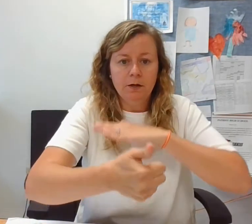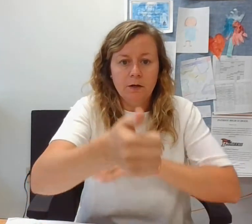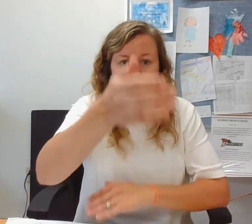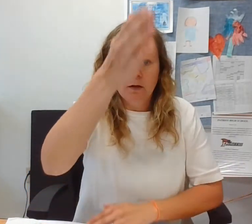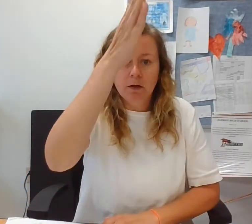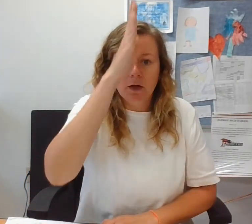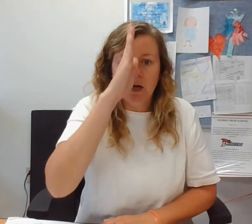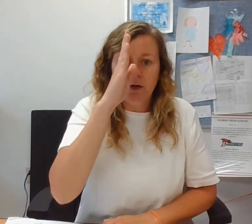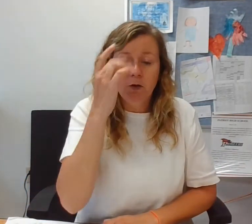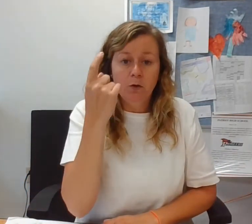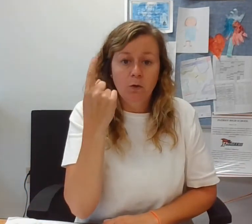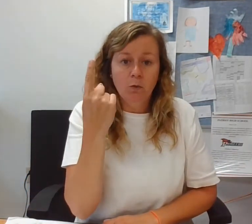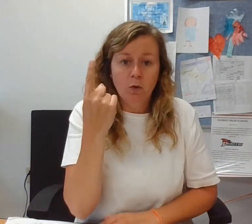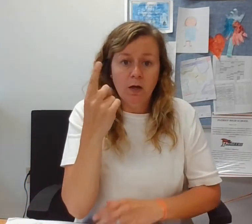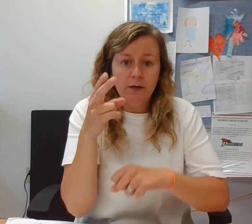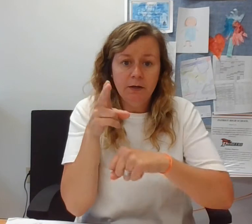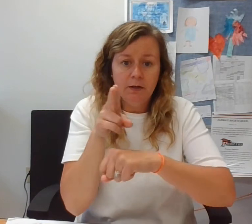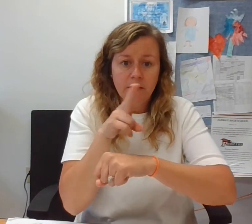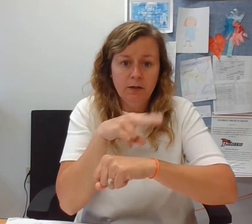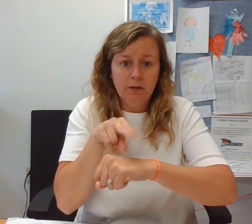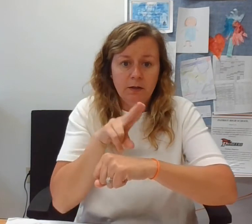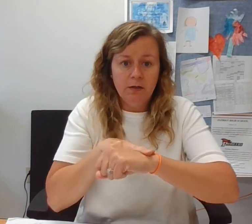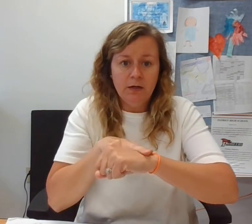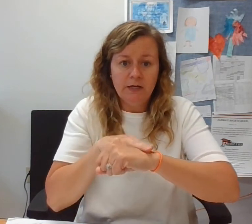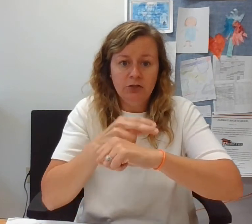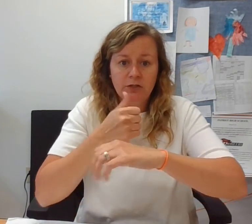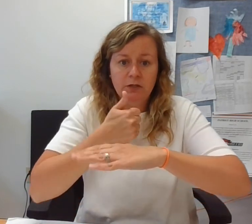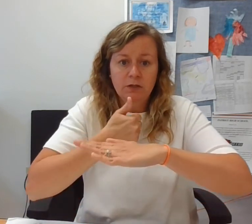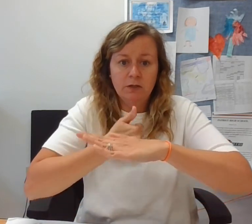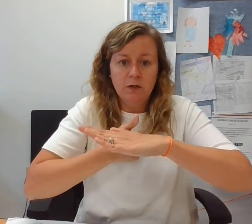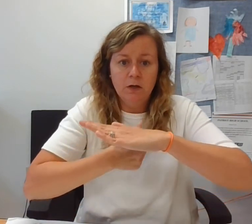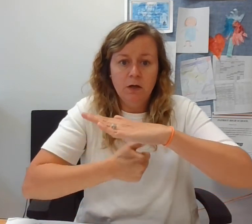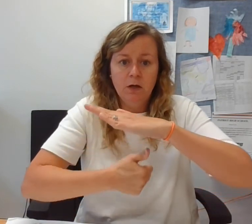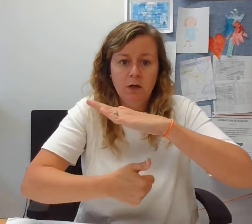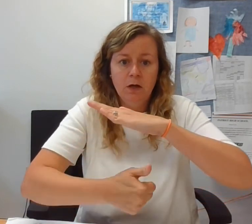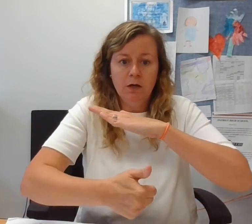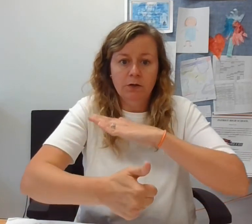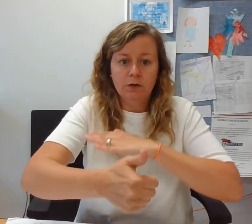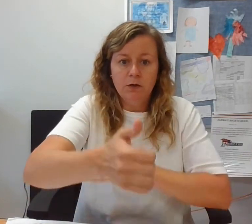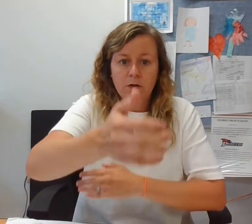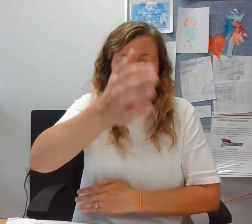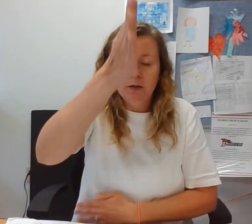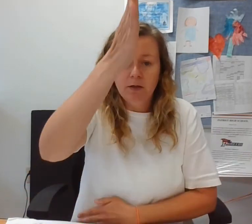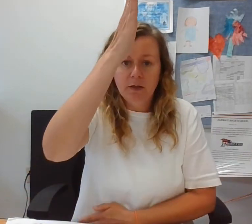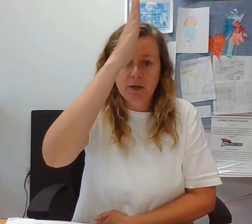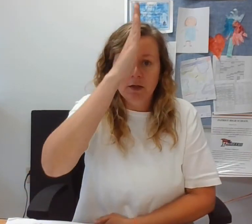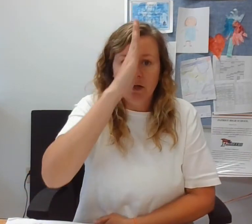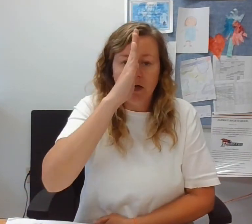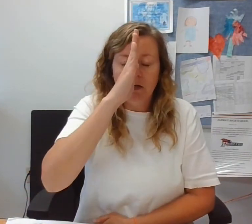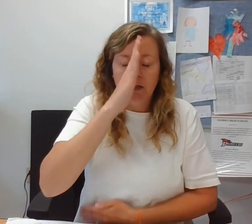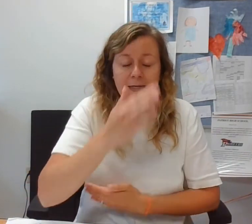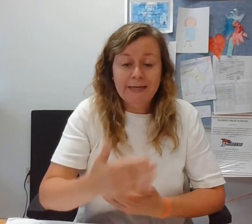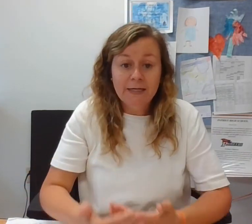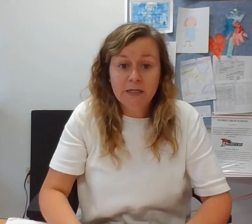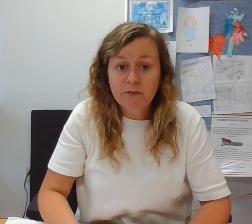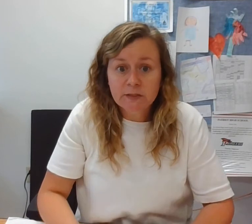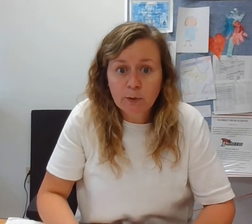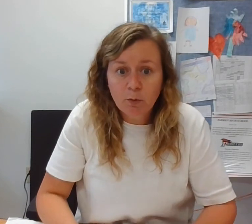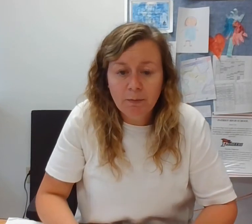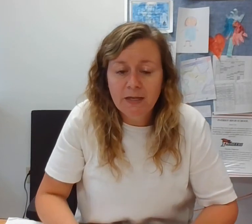Under God. One nation under God. Indivisible